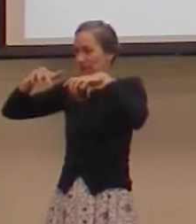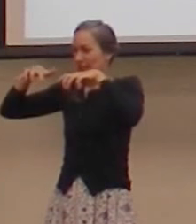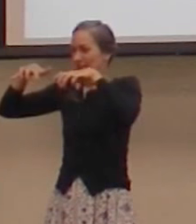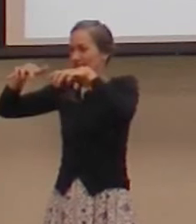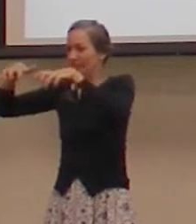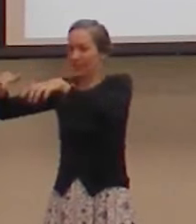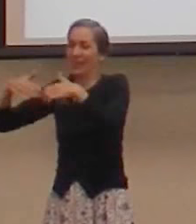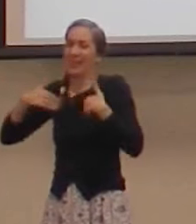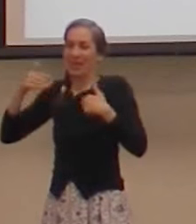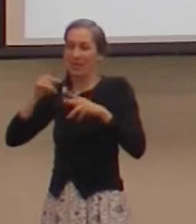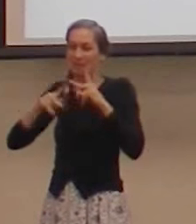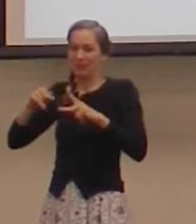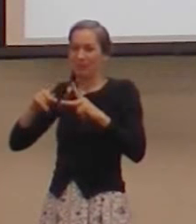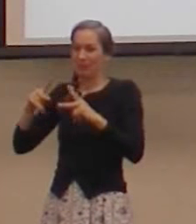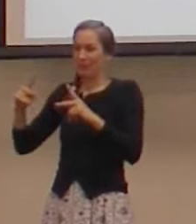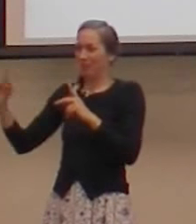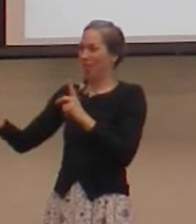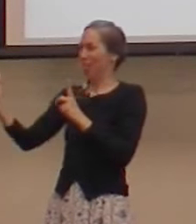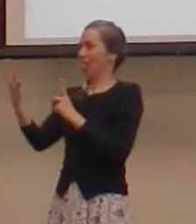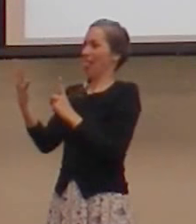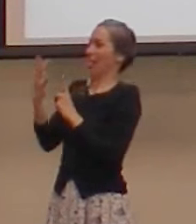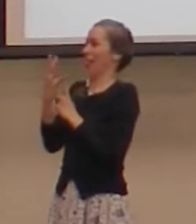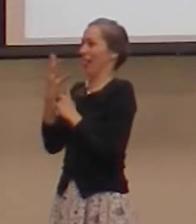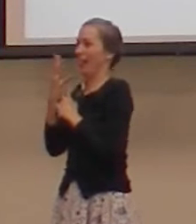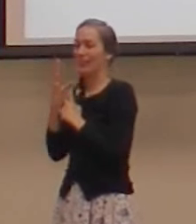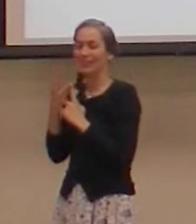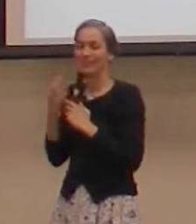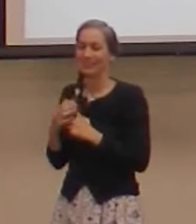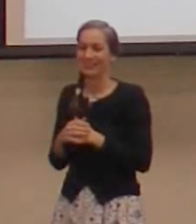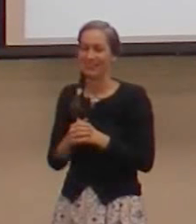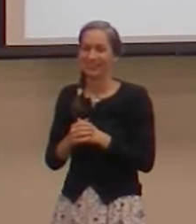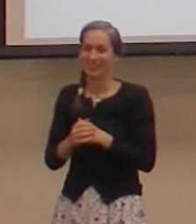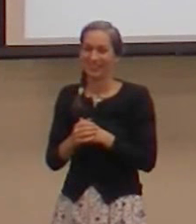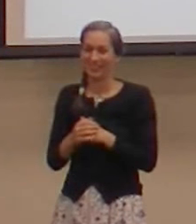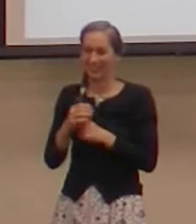of young people coming at you, one of the things they come at you,